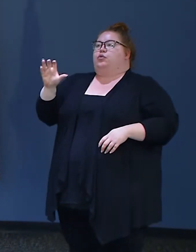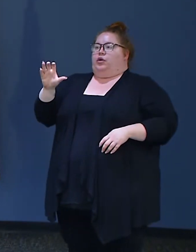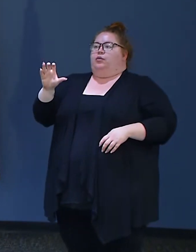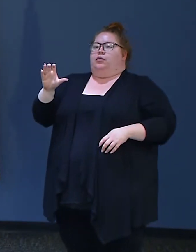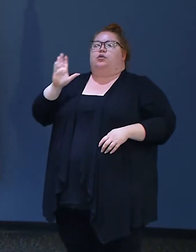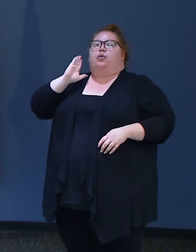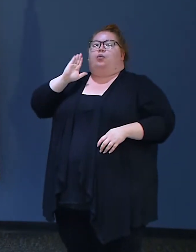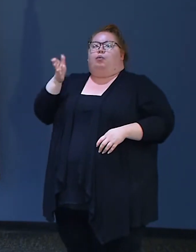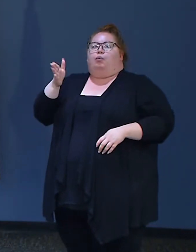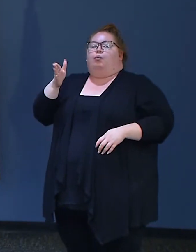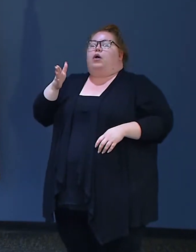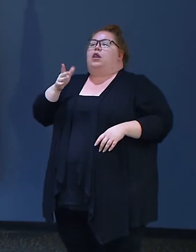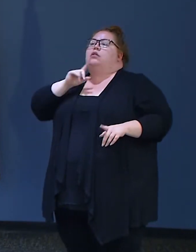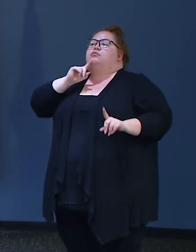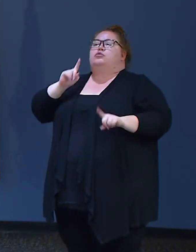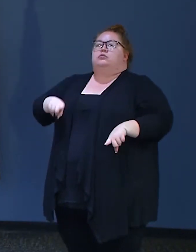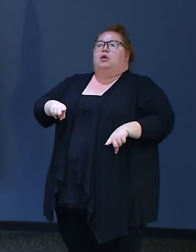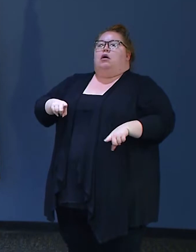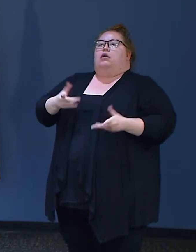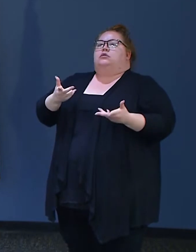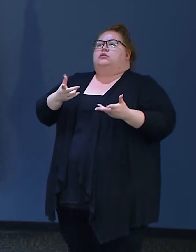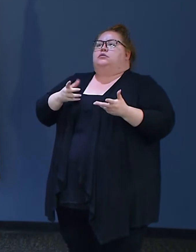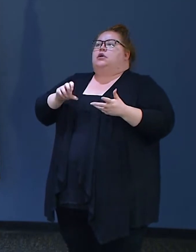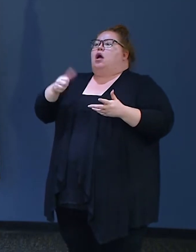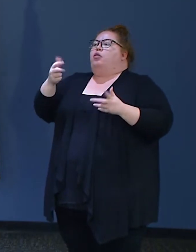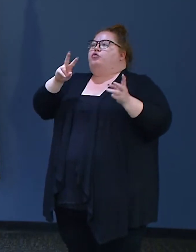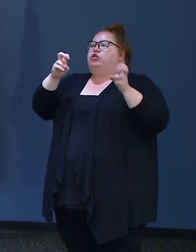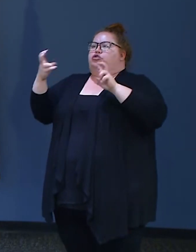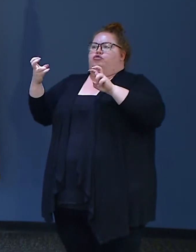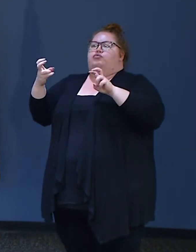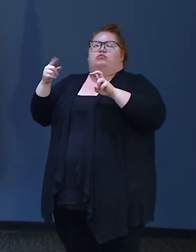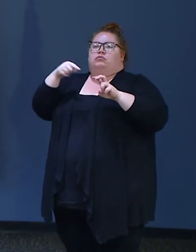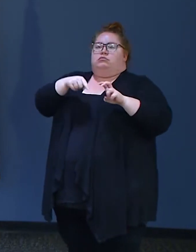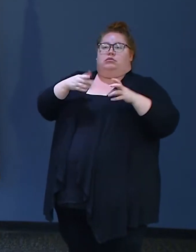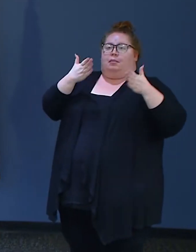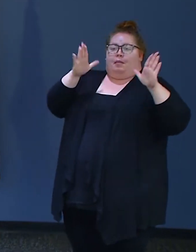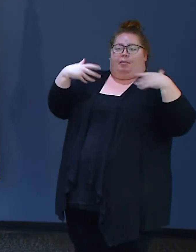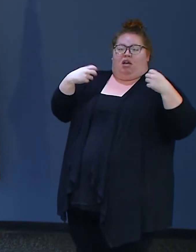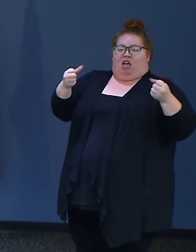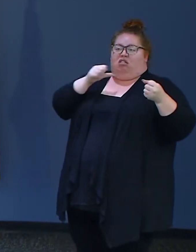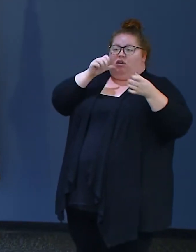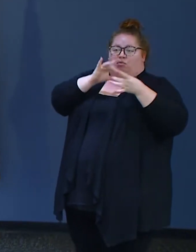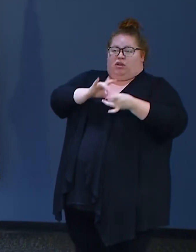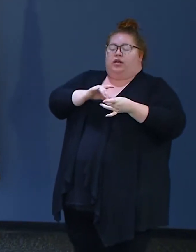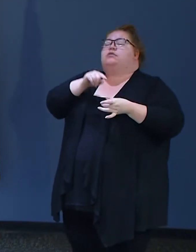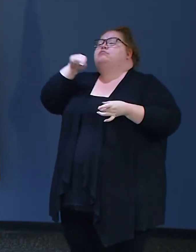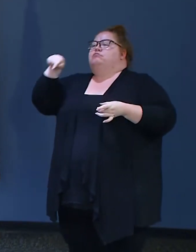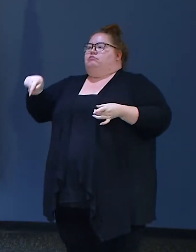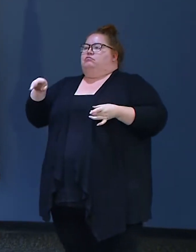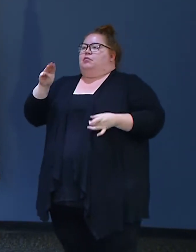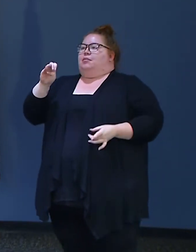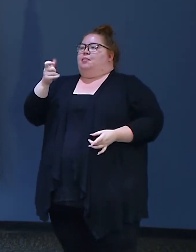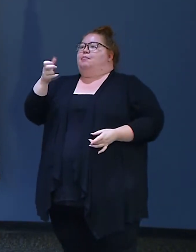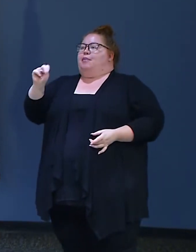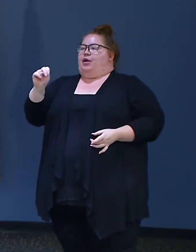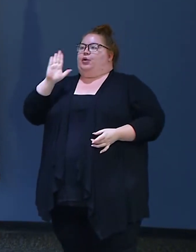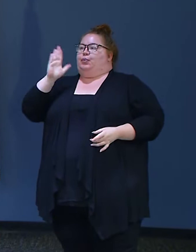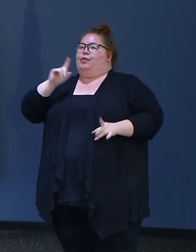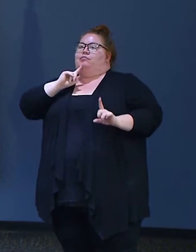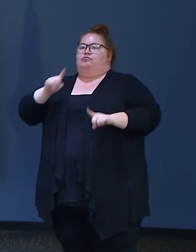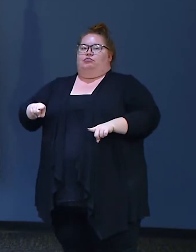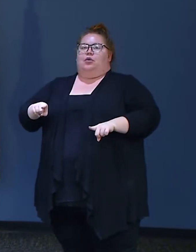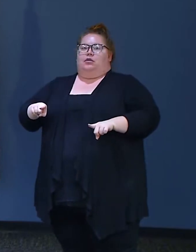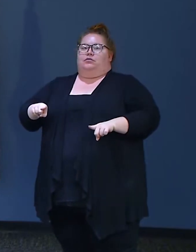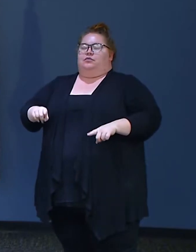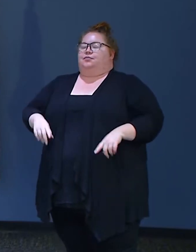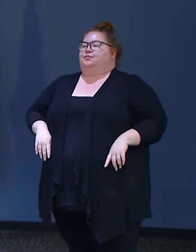addressing issues that fall outside of public health's specific information. So with that, I am going to invite Megan